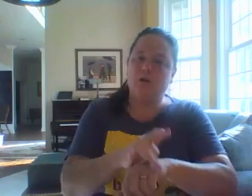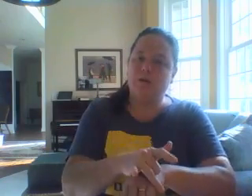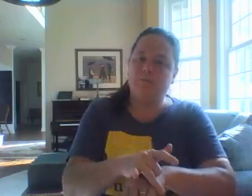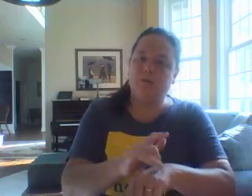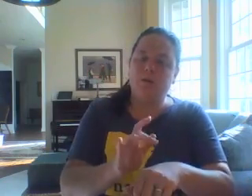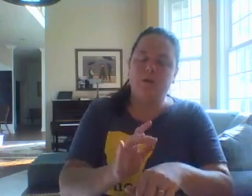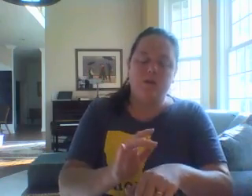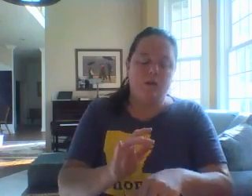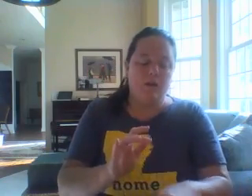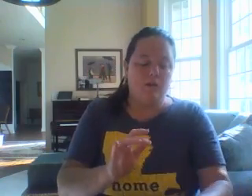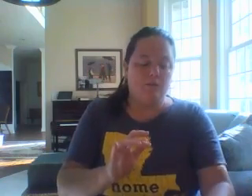it.